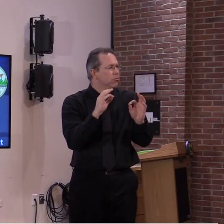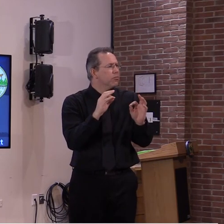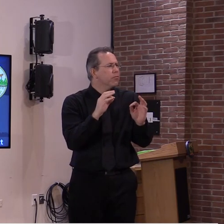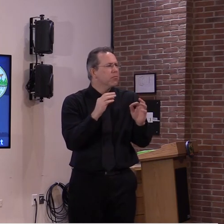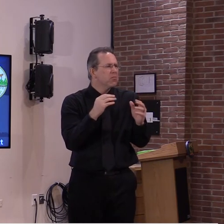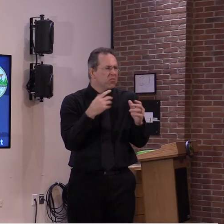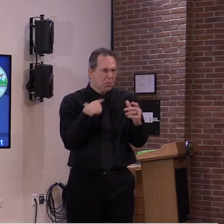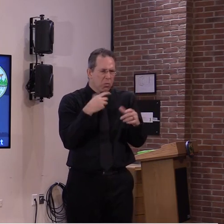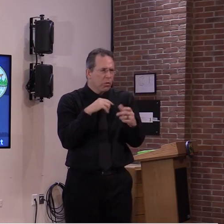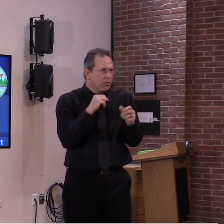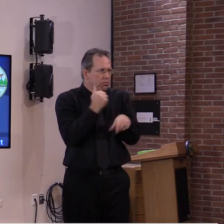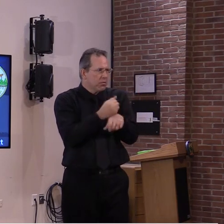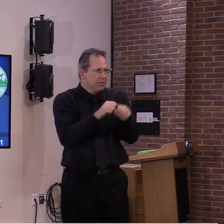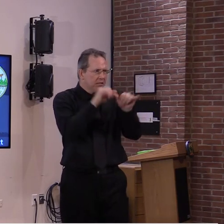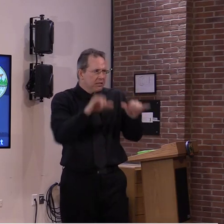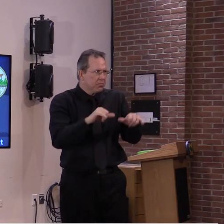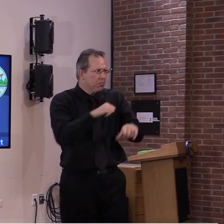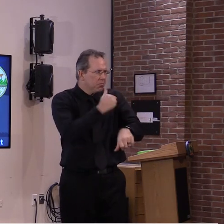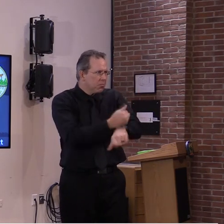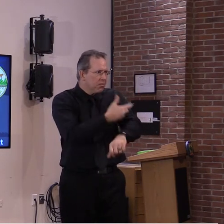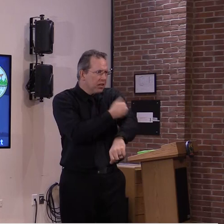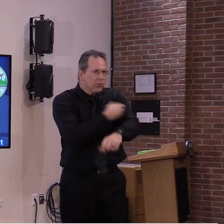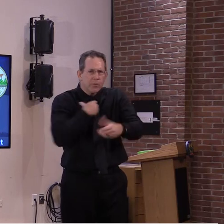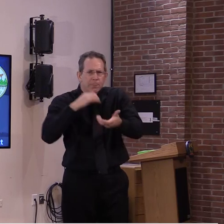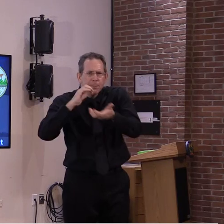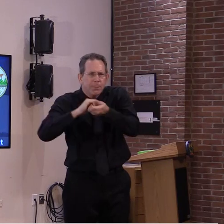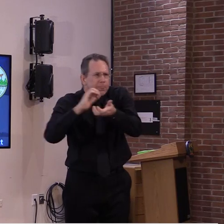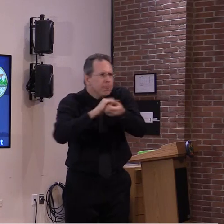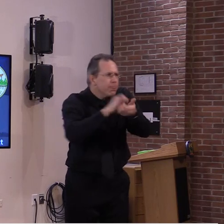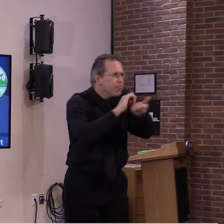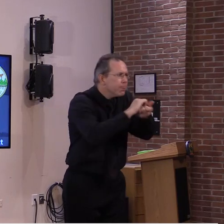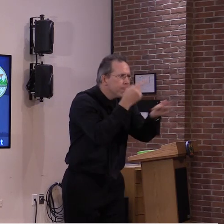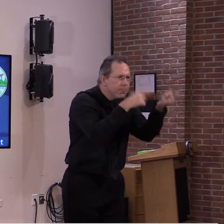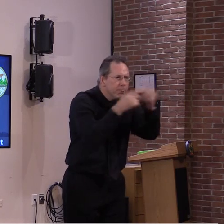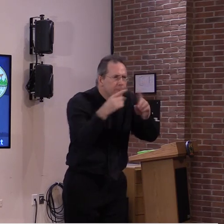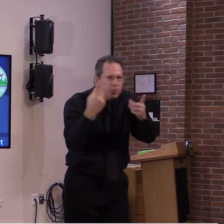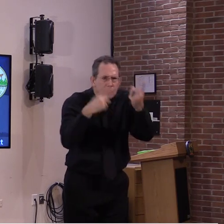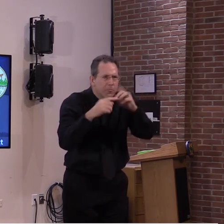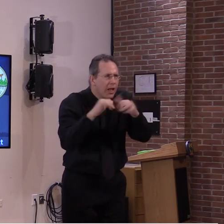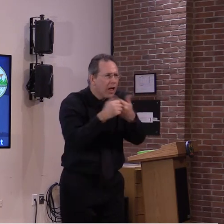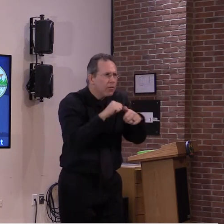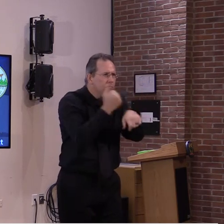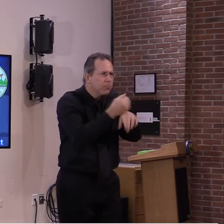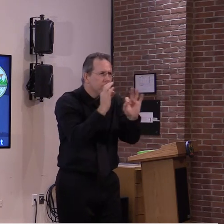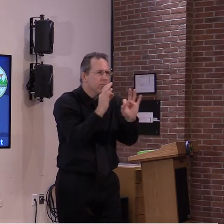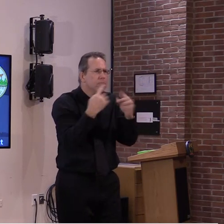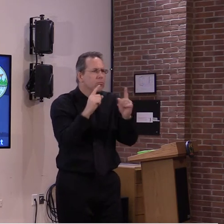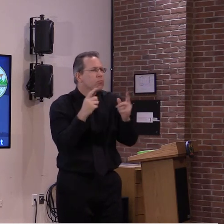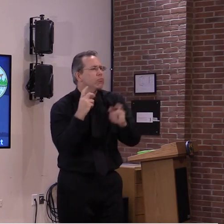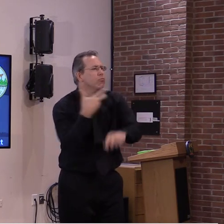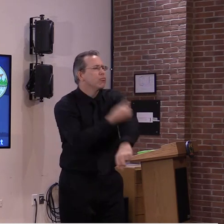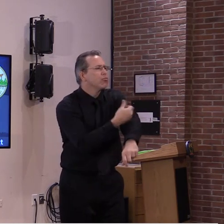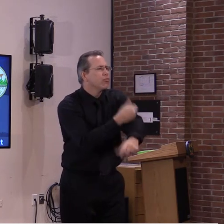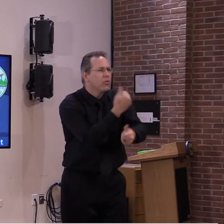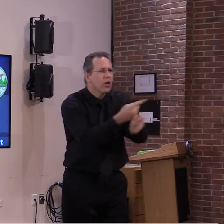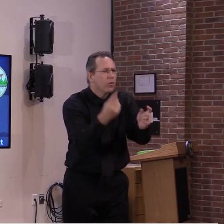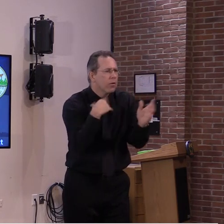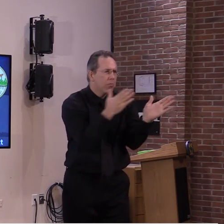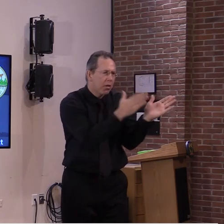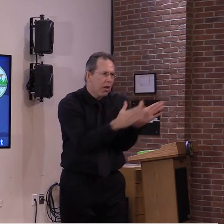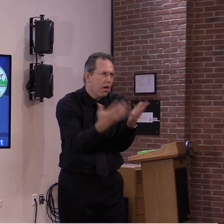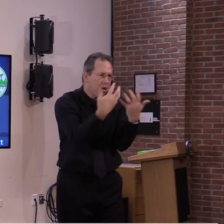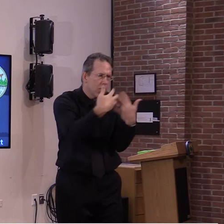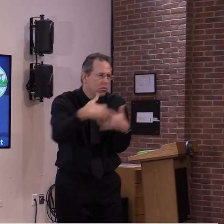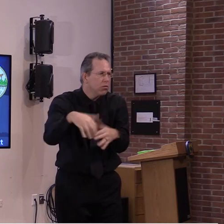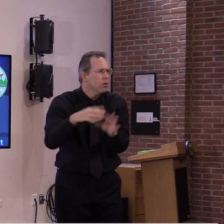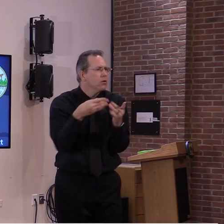has worked well with healthcare partners in the past to make them as well prepared as possible when vaccine comes into